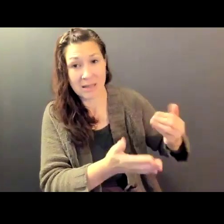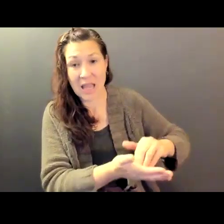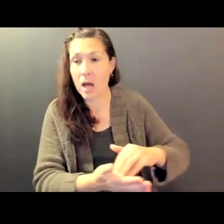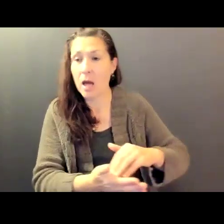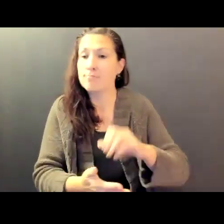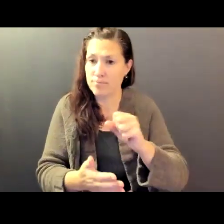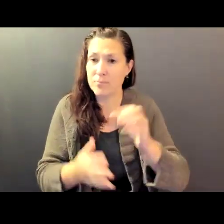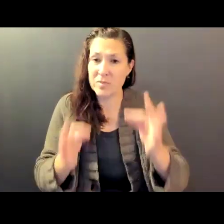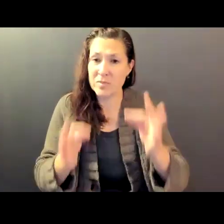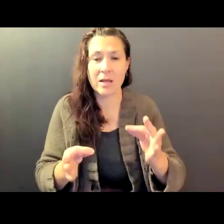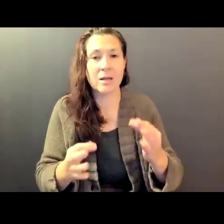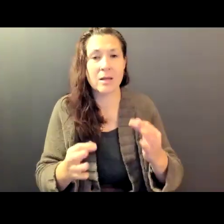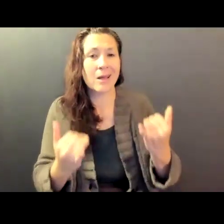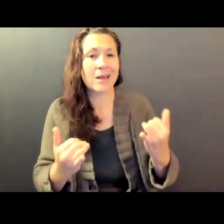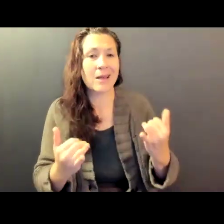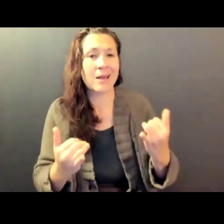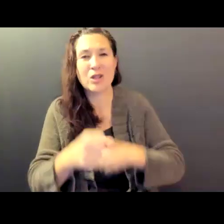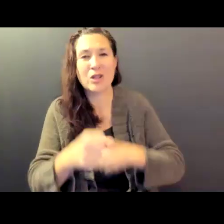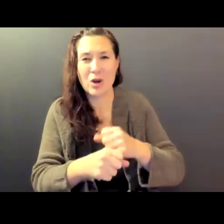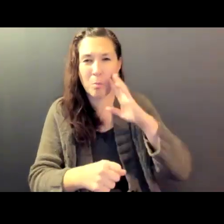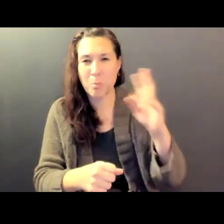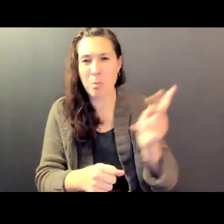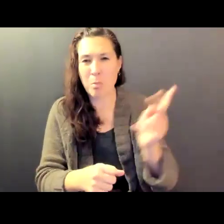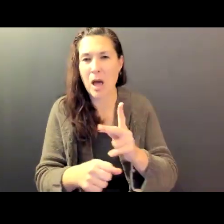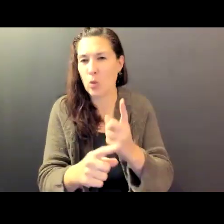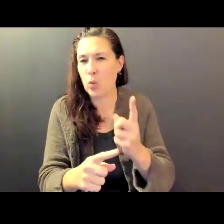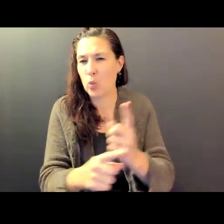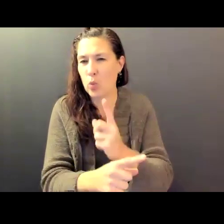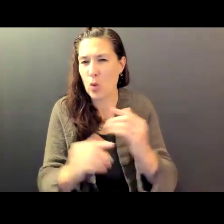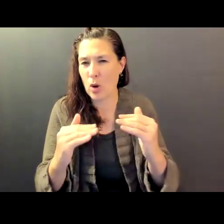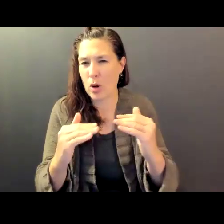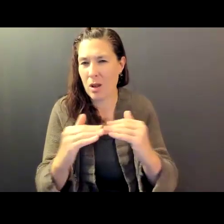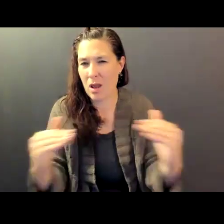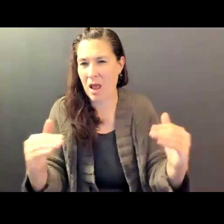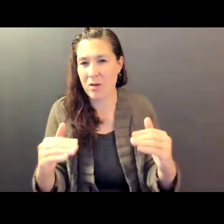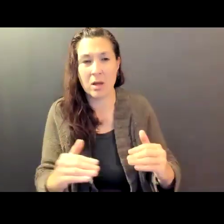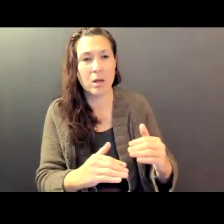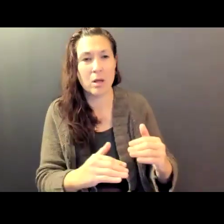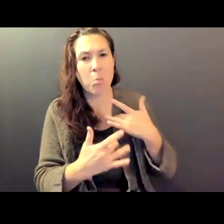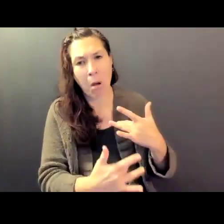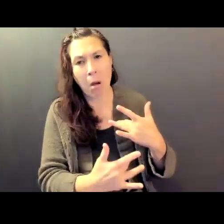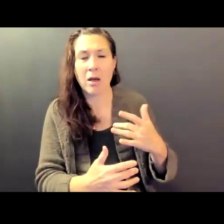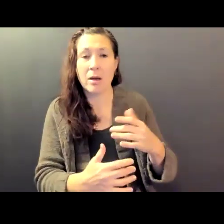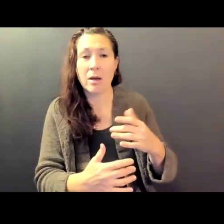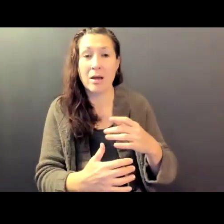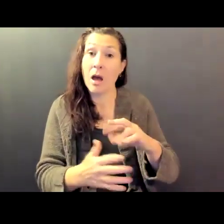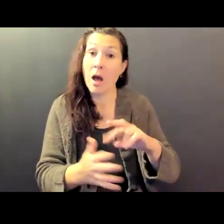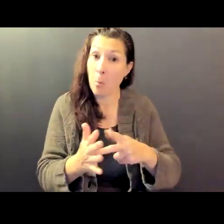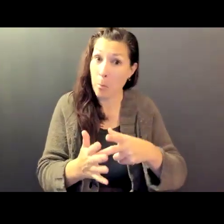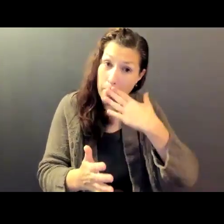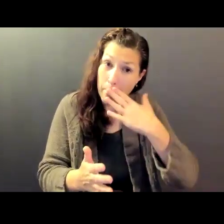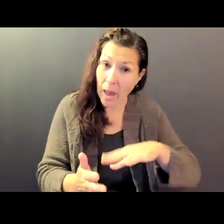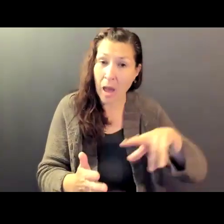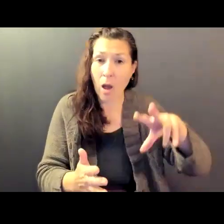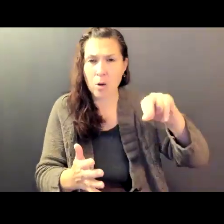level. But the thing I clarified for principals and school leaders, right? Traditional doesn't mean bad, right? This isn't a